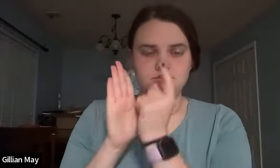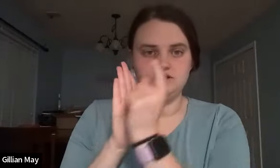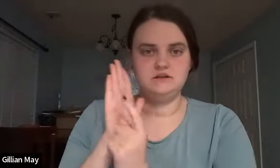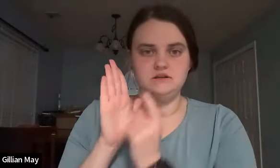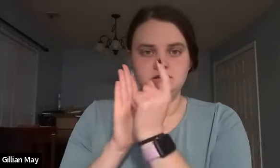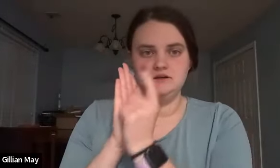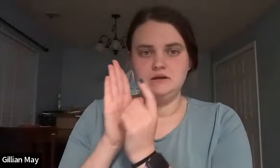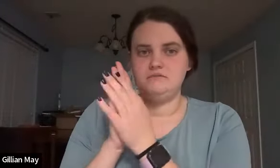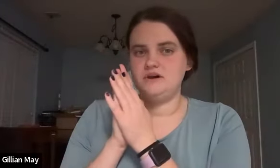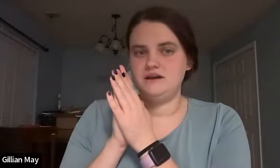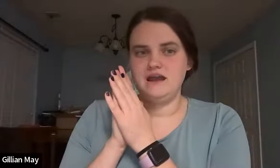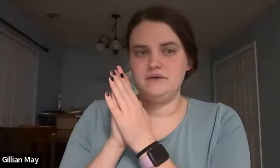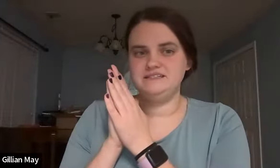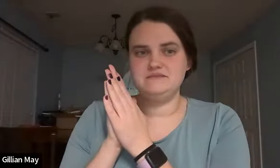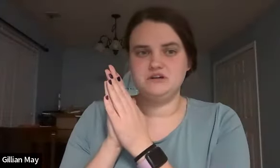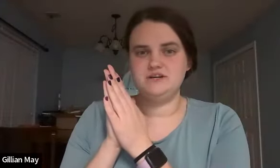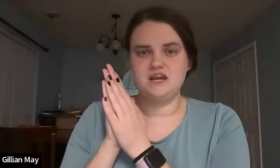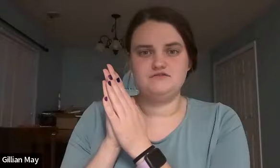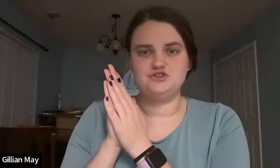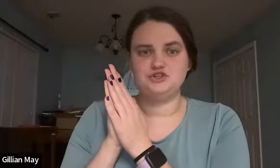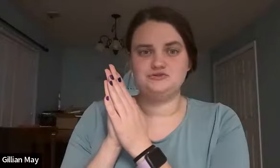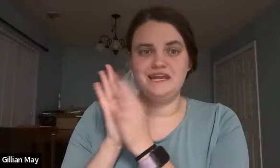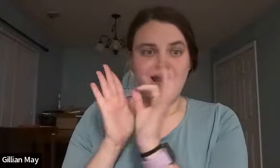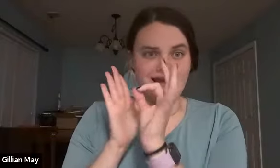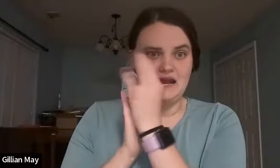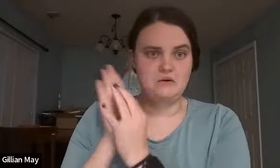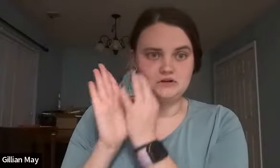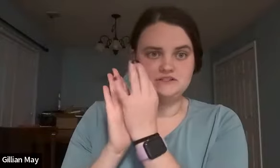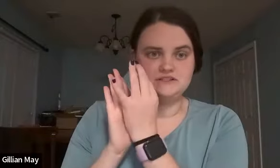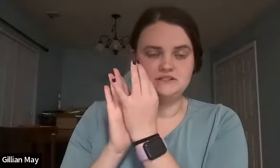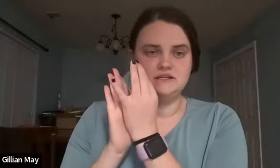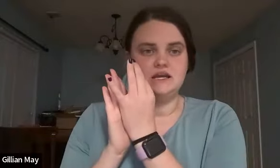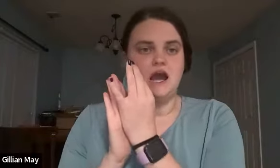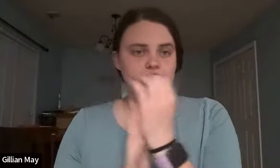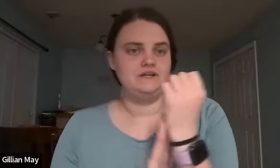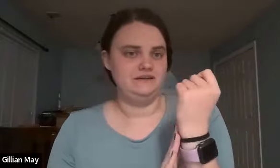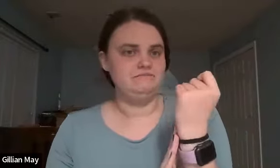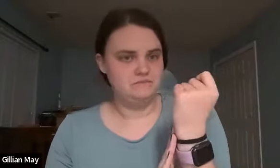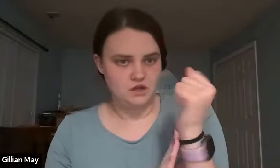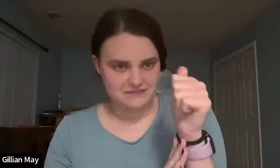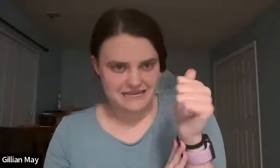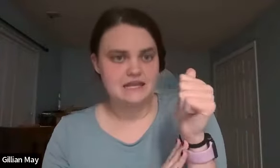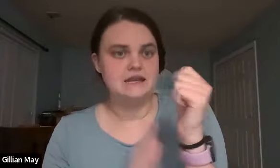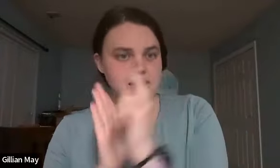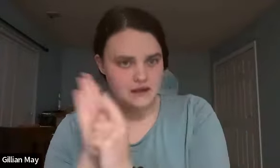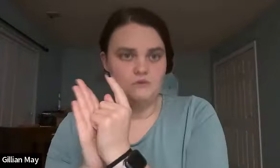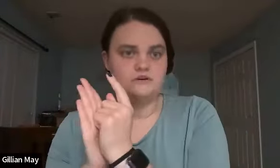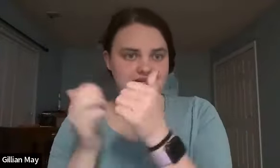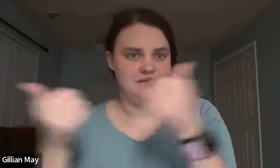motion. But I would say pretty much after 9 hours, I would go 10 hours, like keep